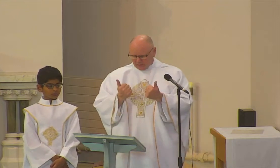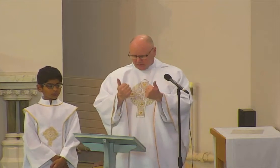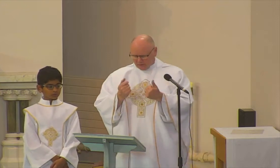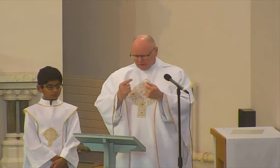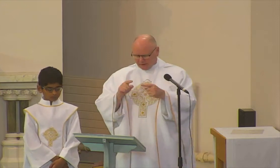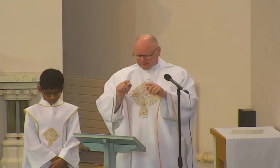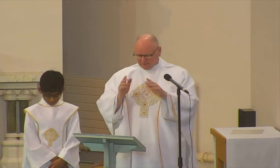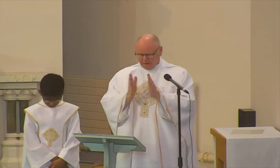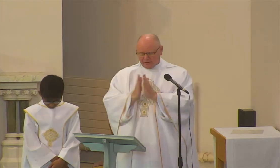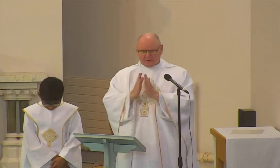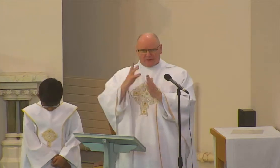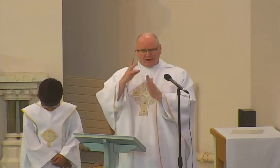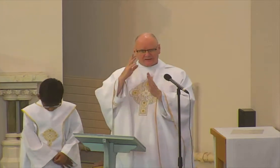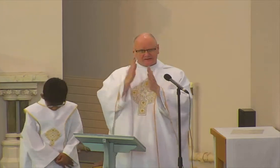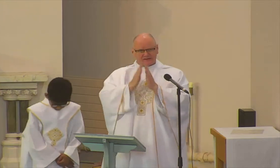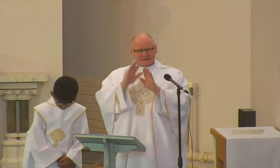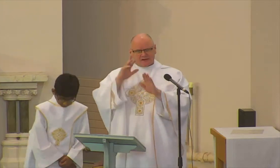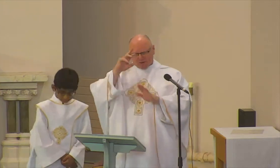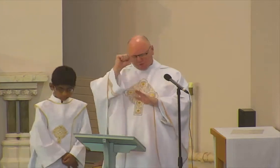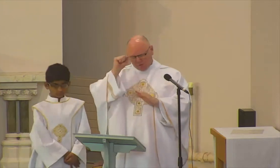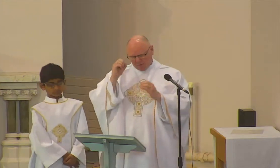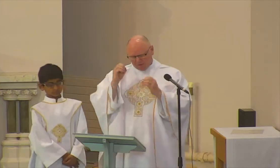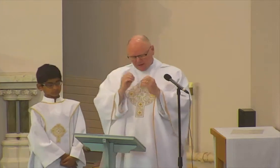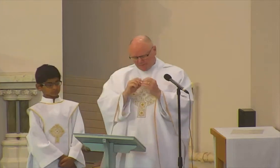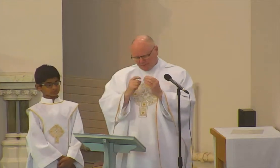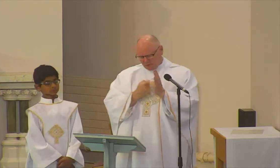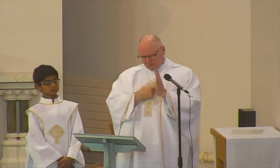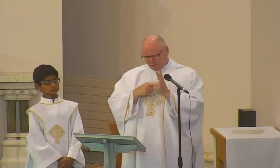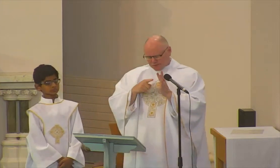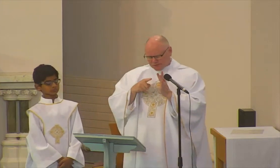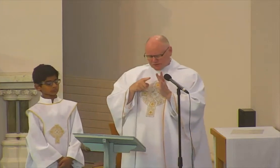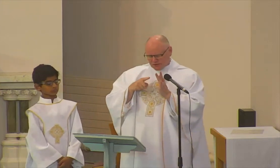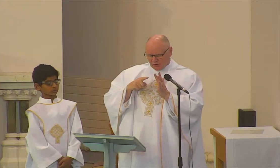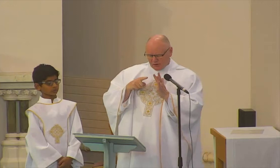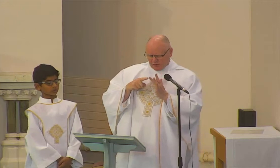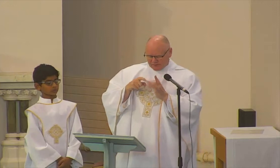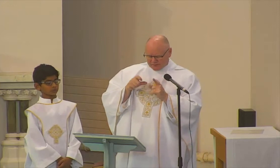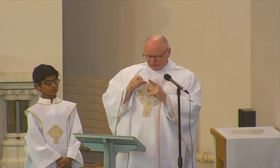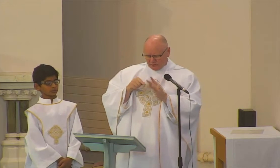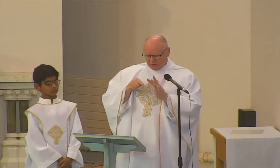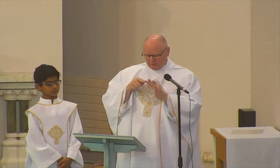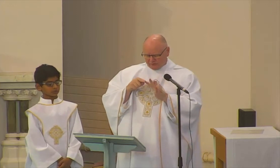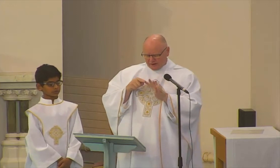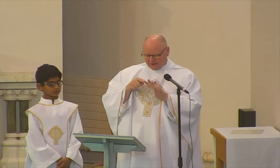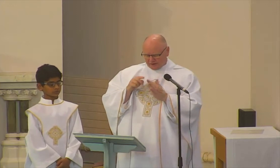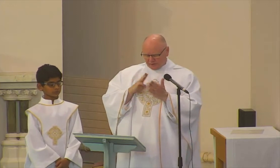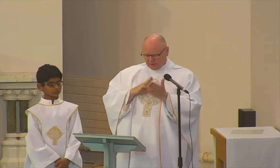Let us pray in our Mass this evening, remember the happy repose of the soul of Bridie Macaulay.